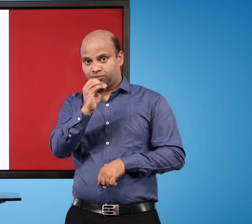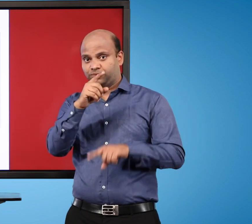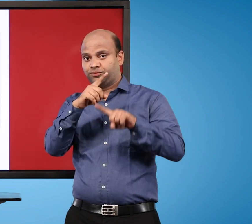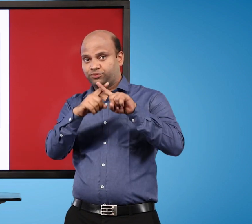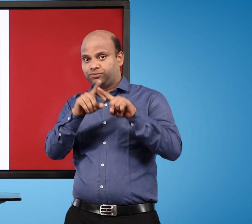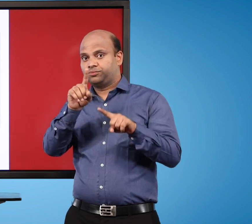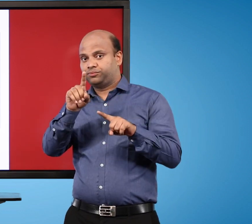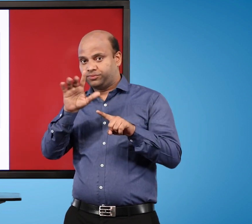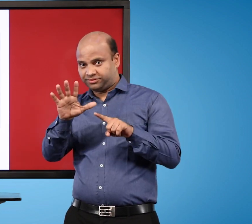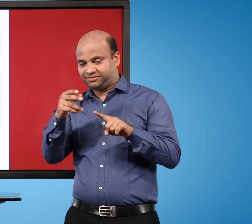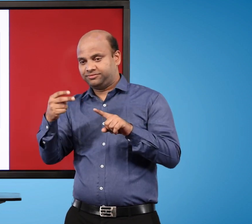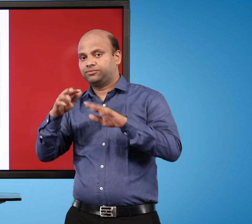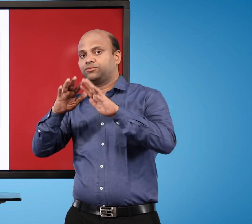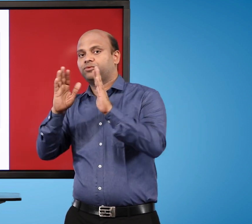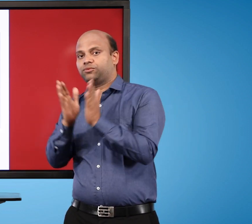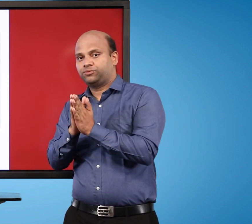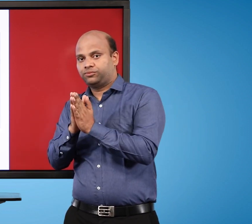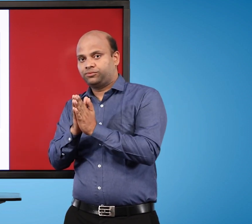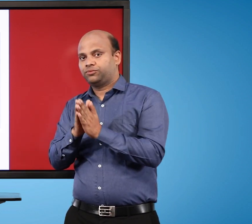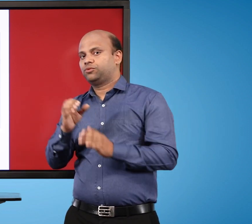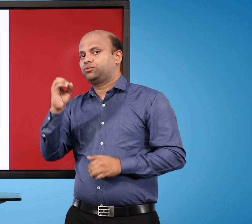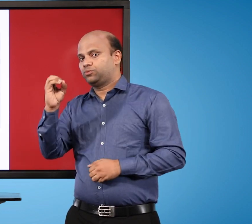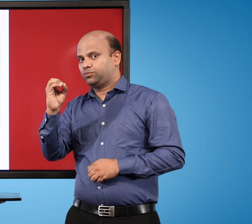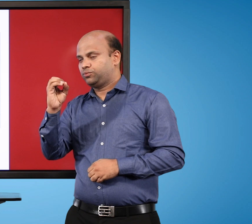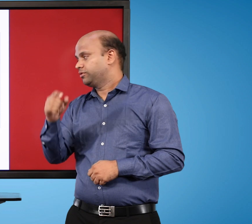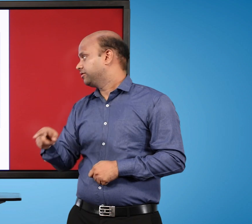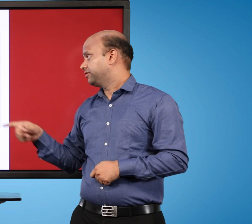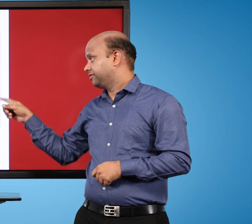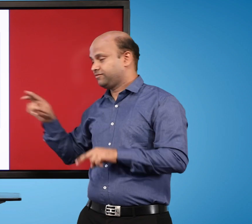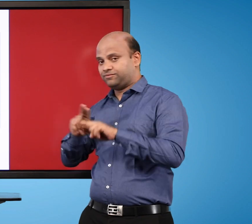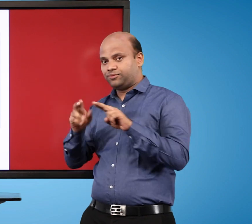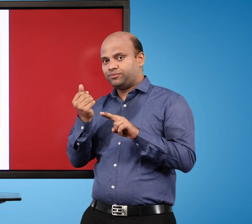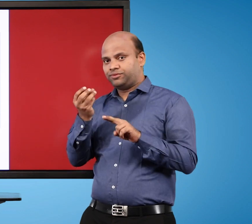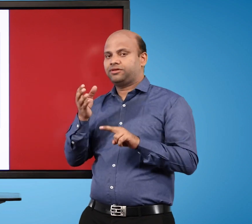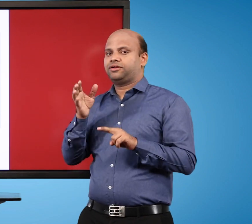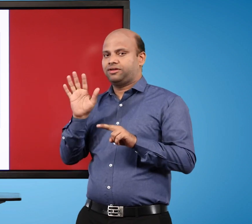0 multiplied by 15 is equal to 0, a whole number.